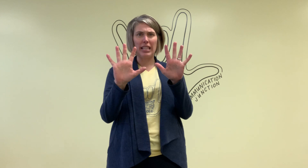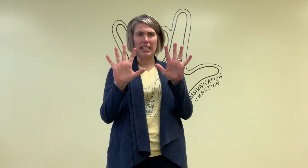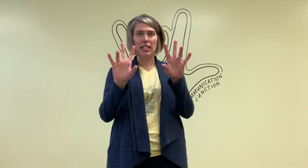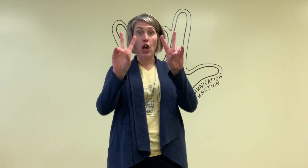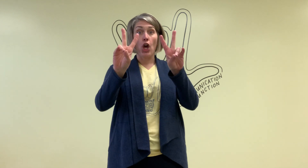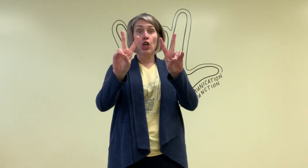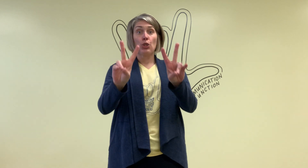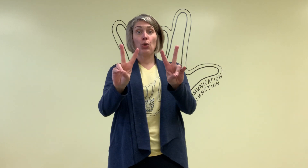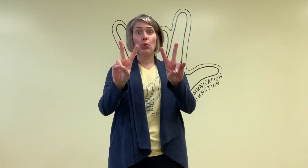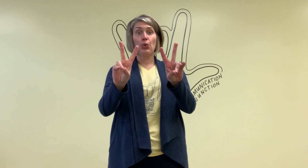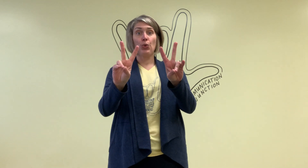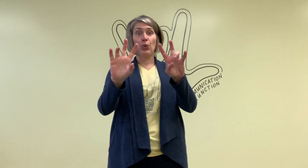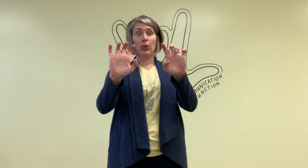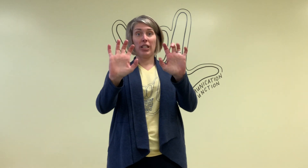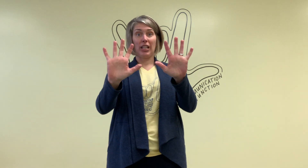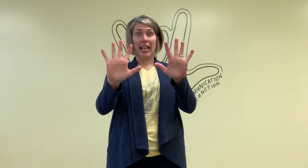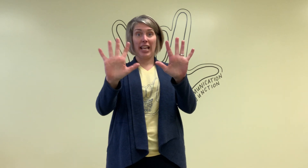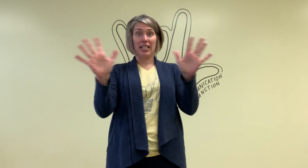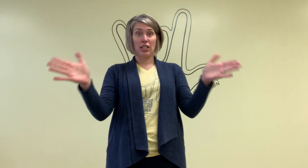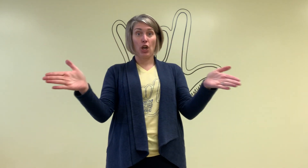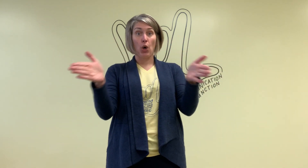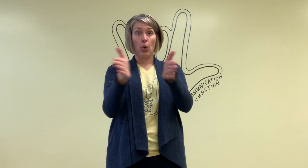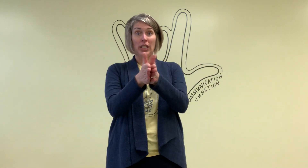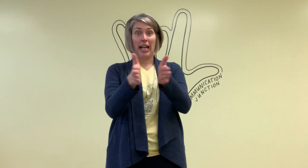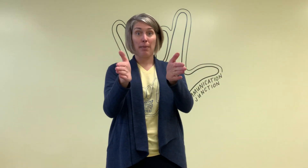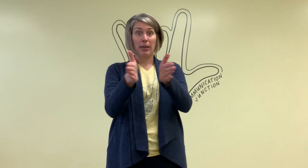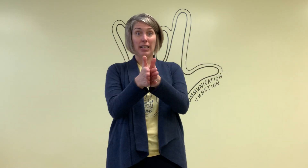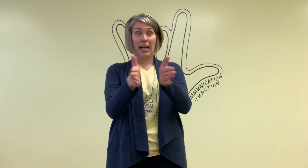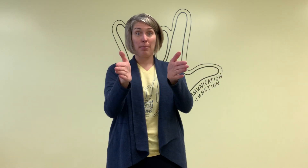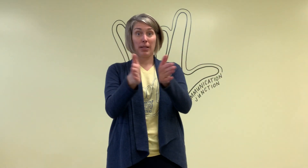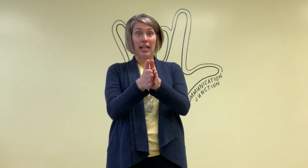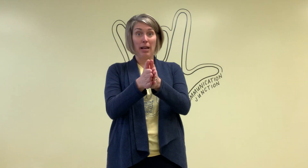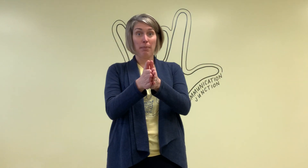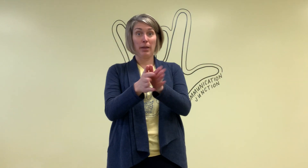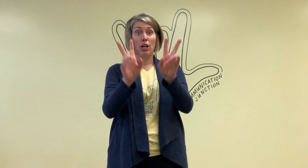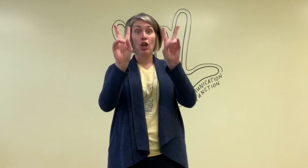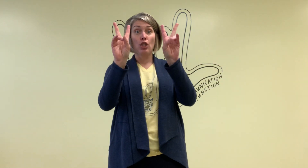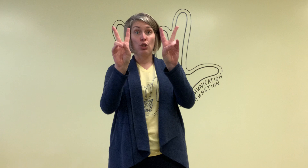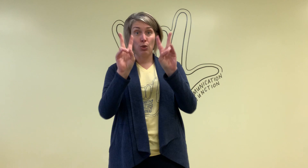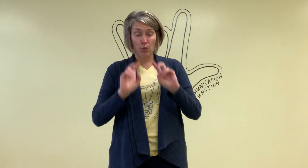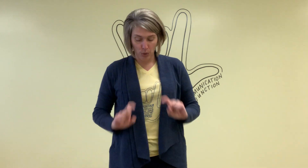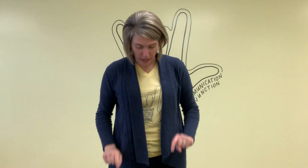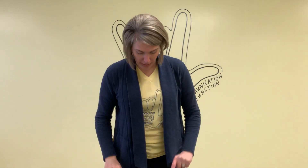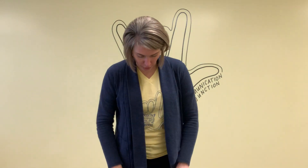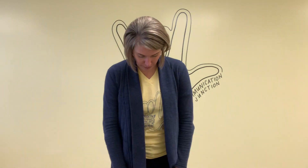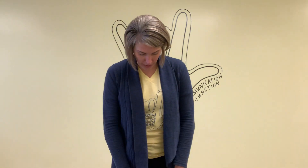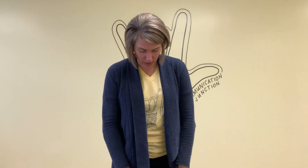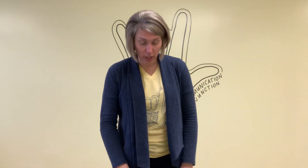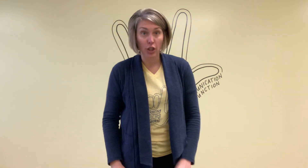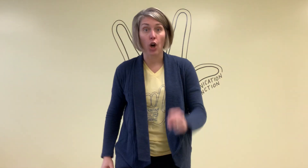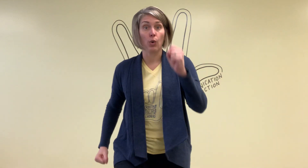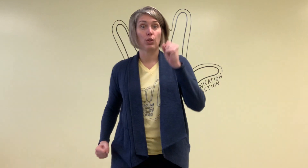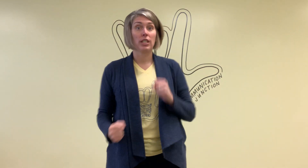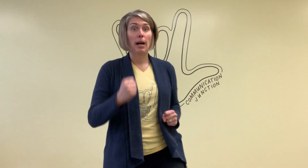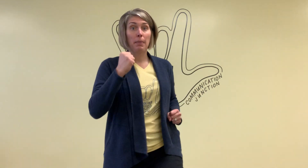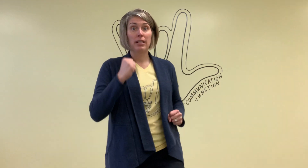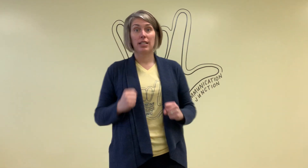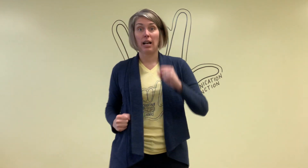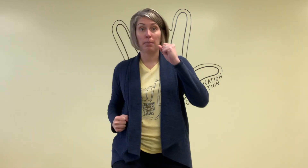this. Two little hands go clap, clap, clap. Two little feet go stomp, stomp,